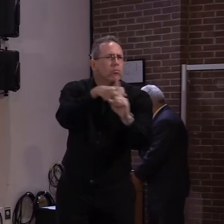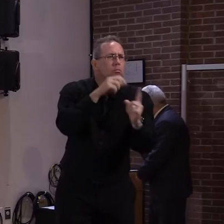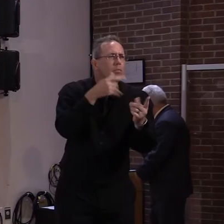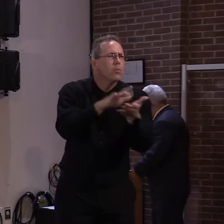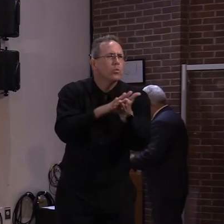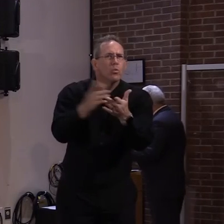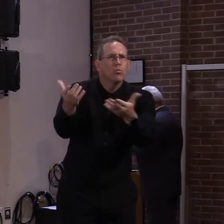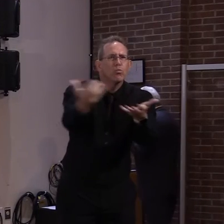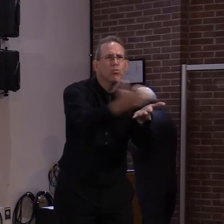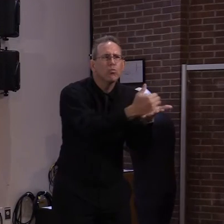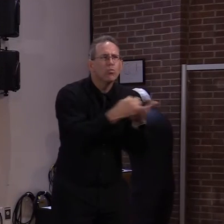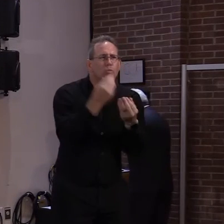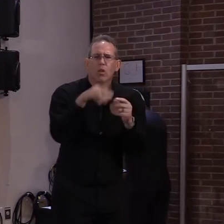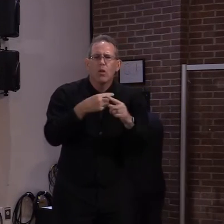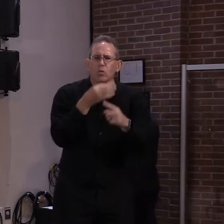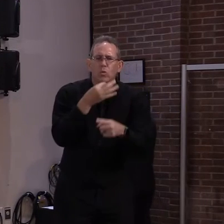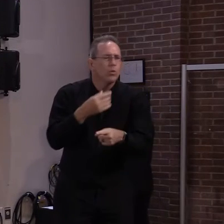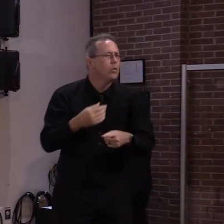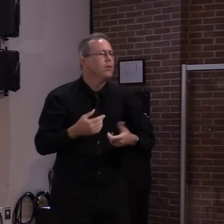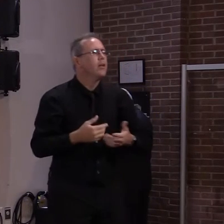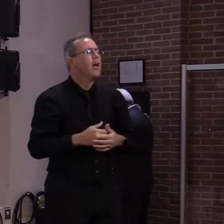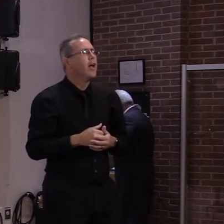Michael VT Digger.